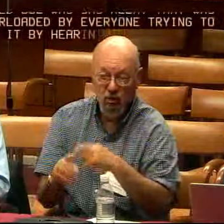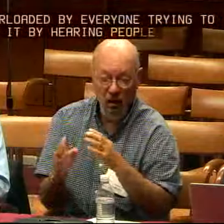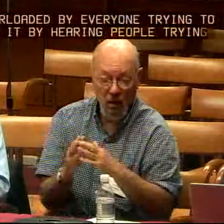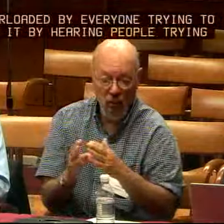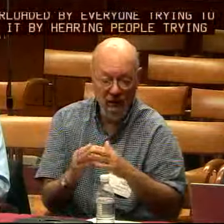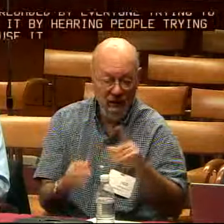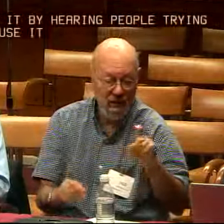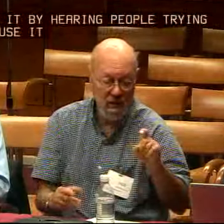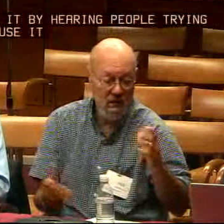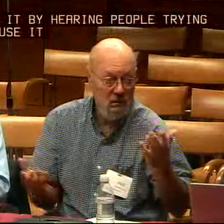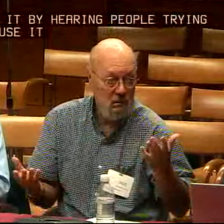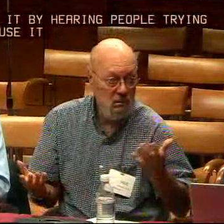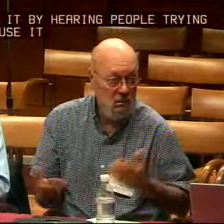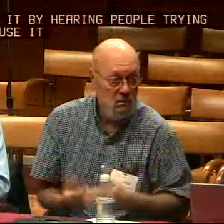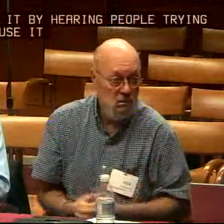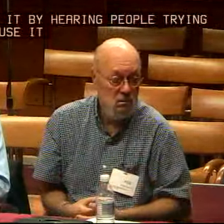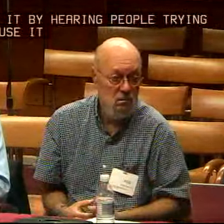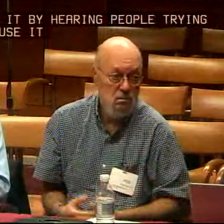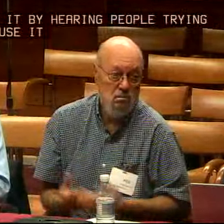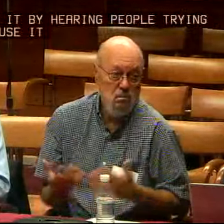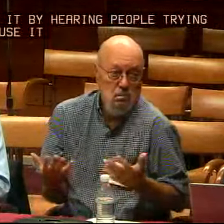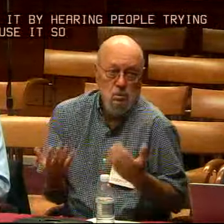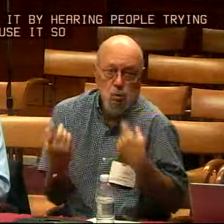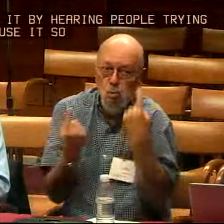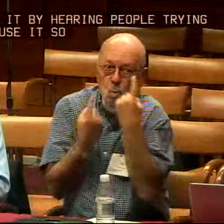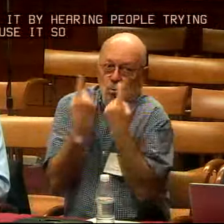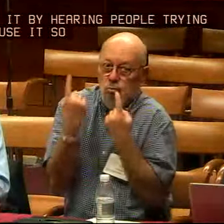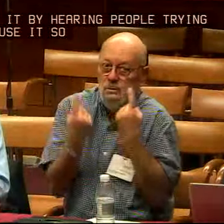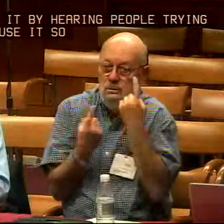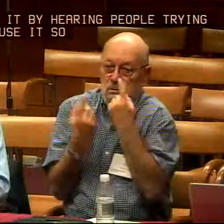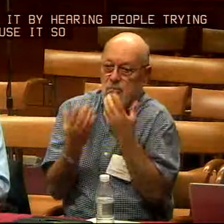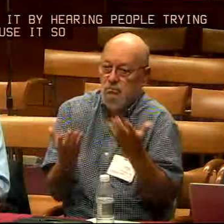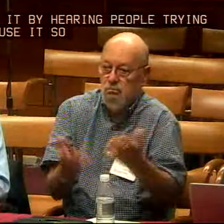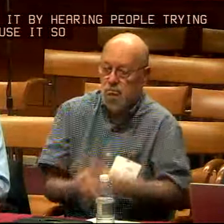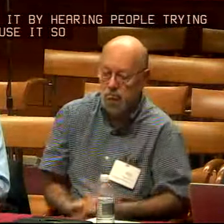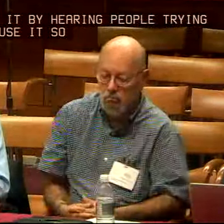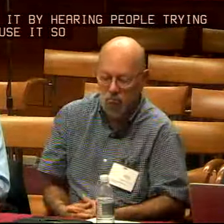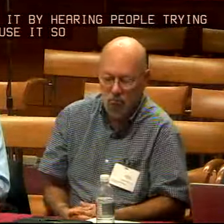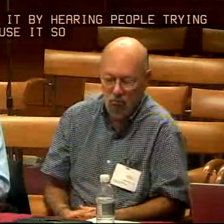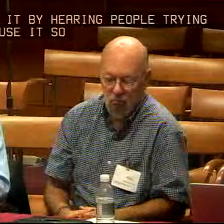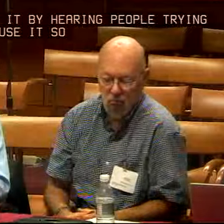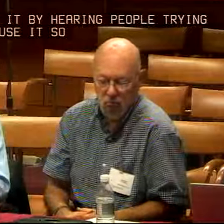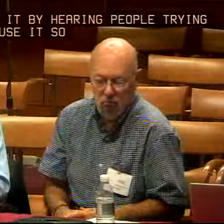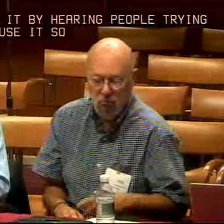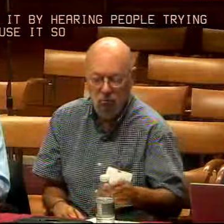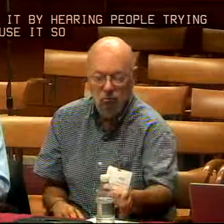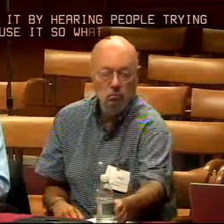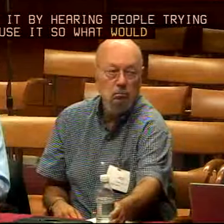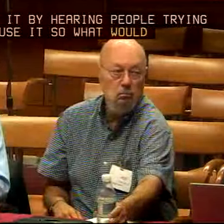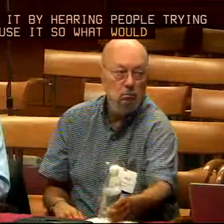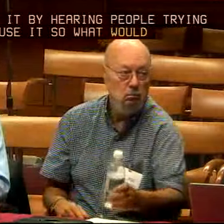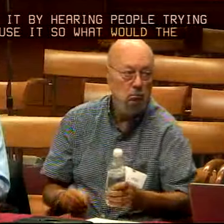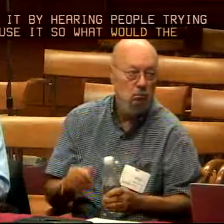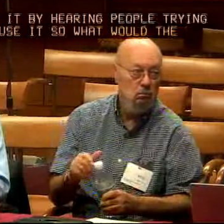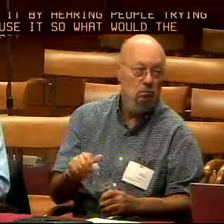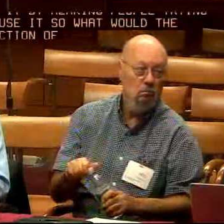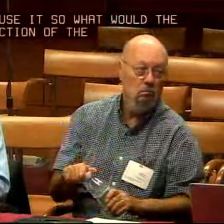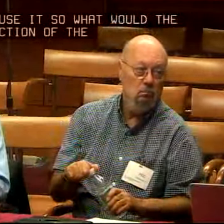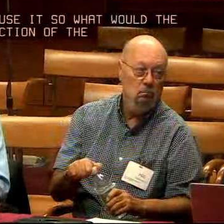So what would the reaction of the community be by something like that? And it's just something that I am thinking about. If